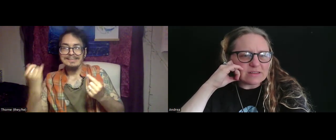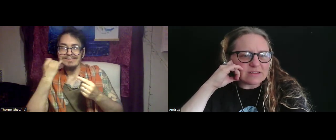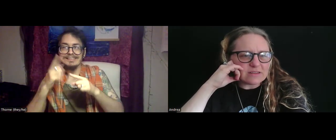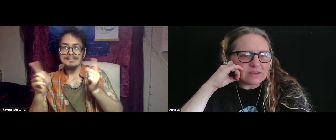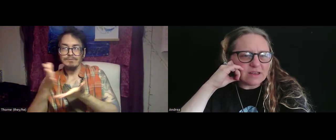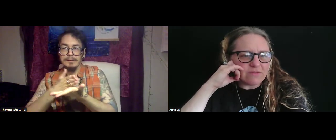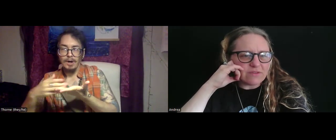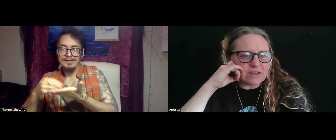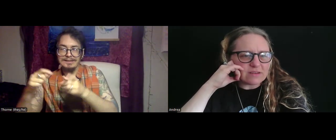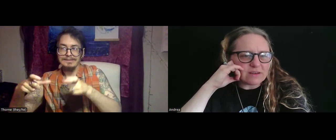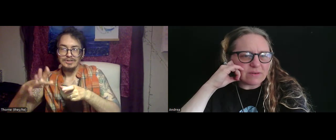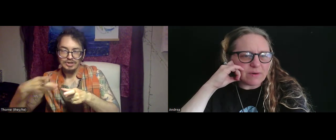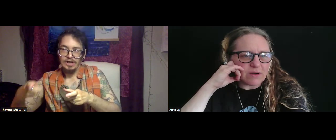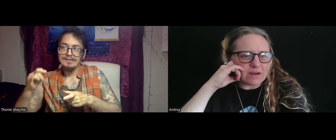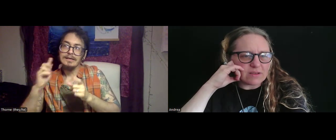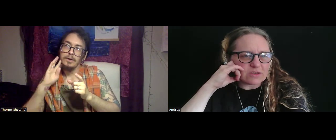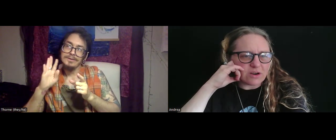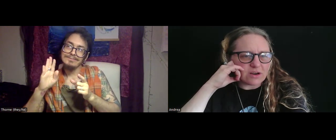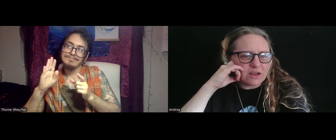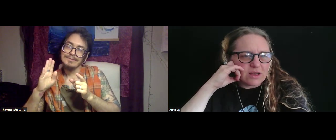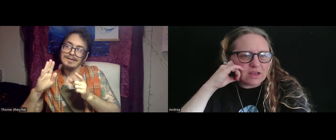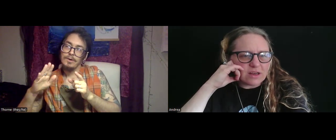Whereas if it's a different part in the chart,